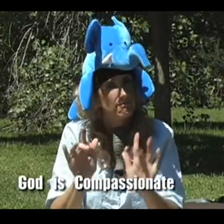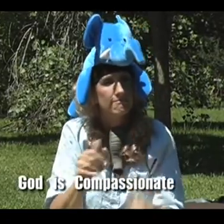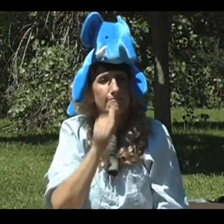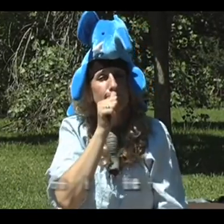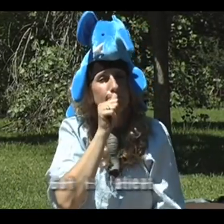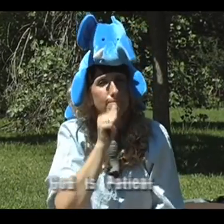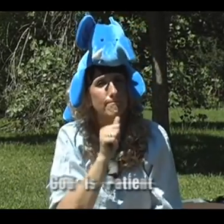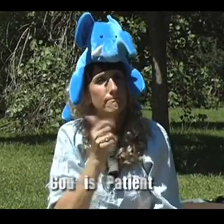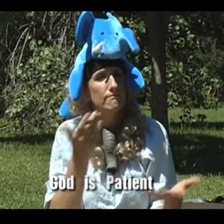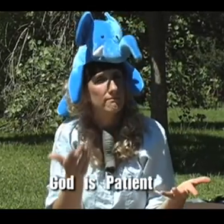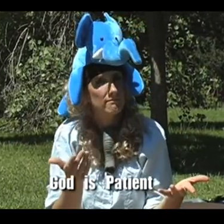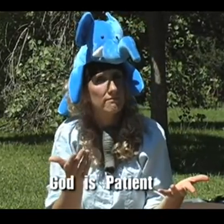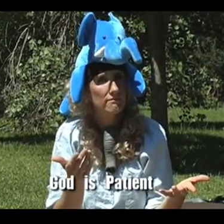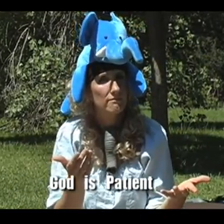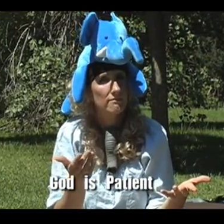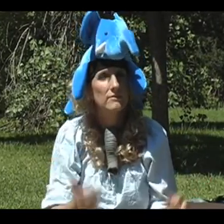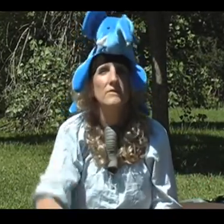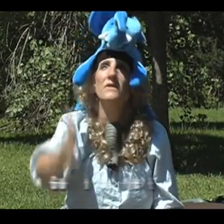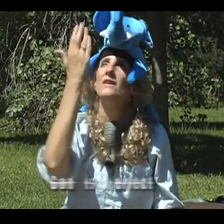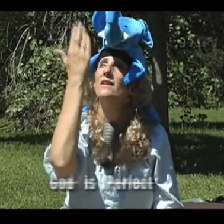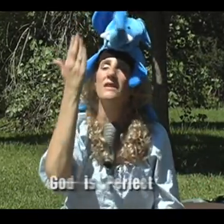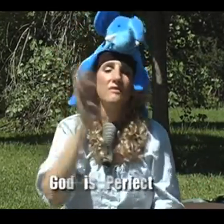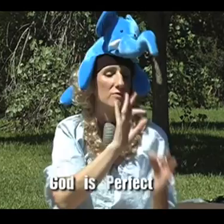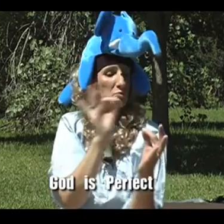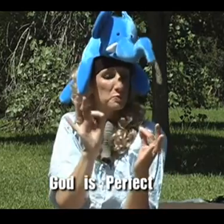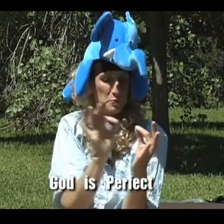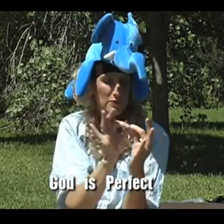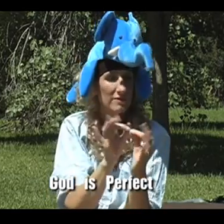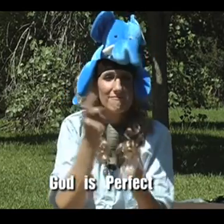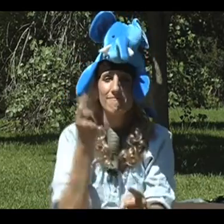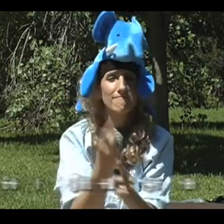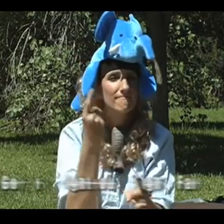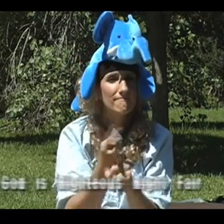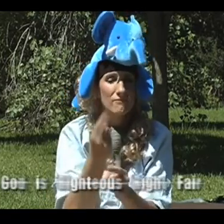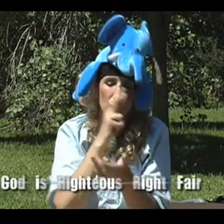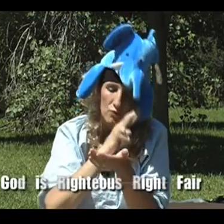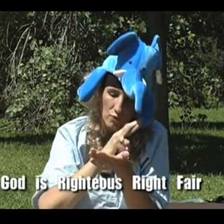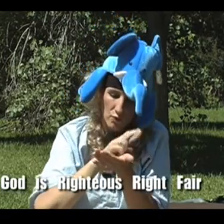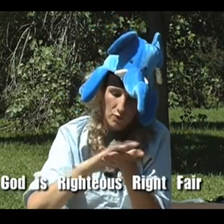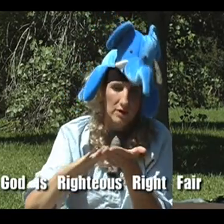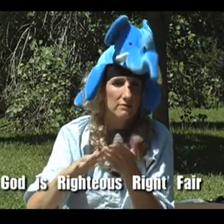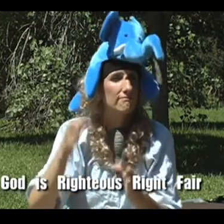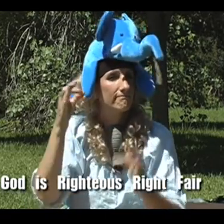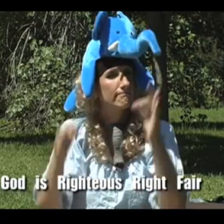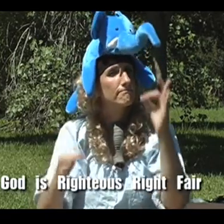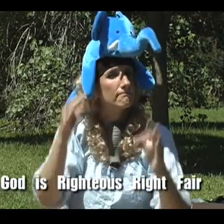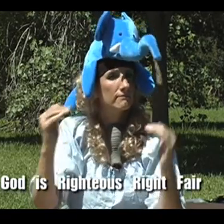compassionate. He has mercy. God is patient. God is perfect. God is righteous, right, and fair.